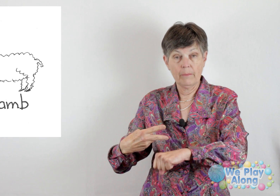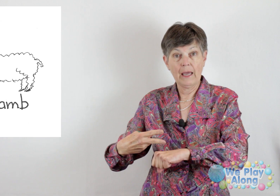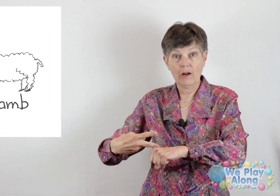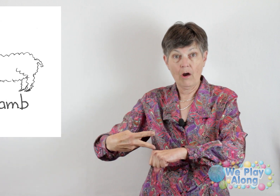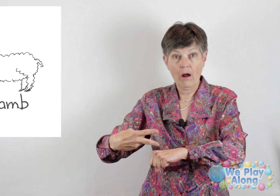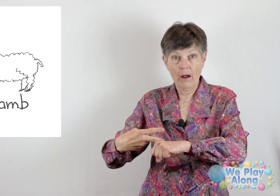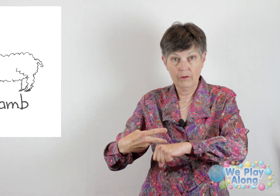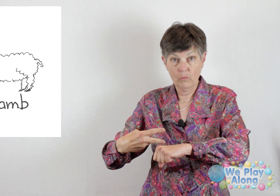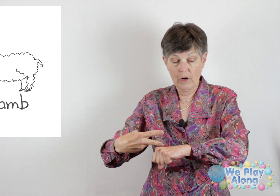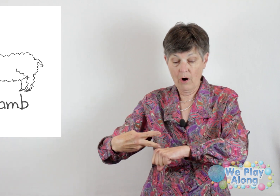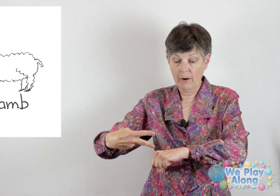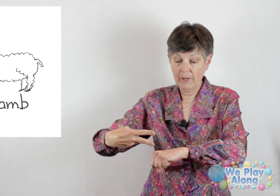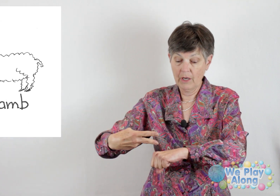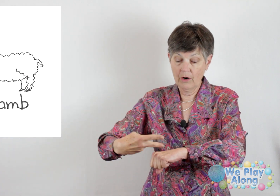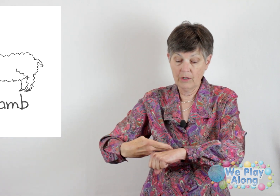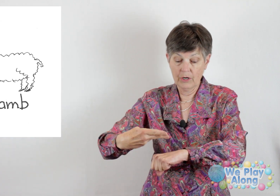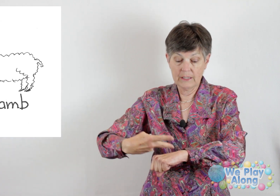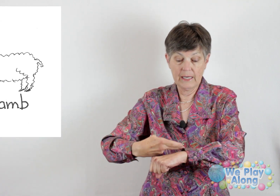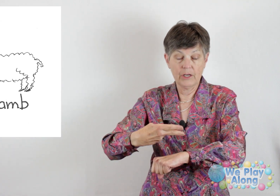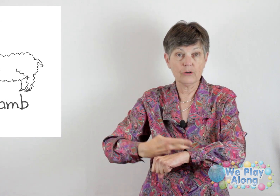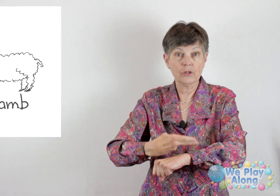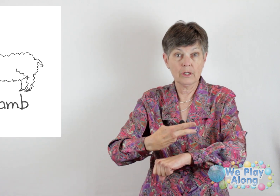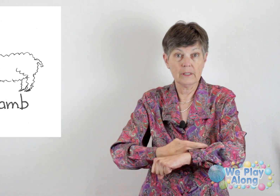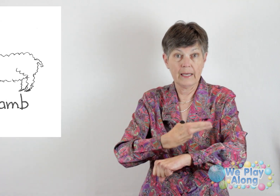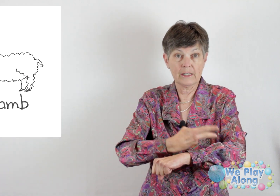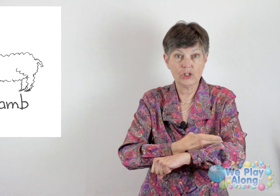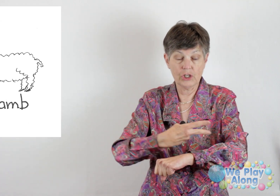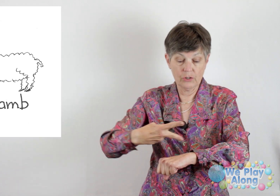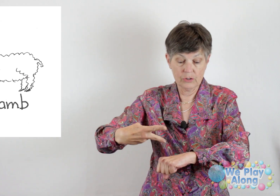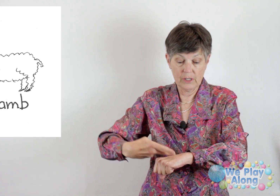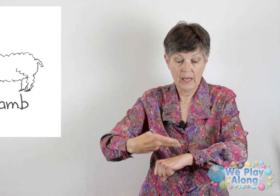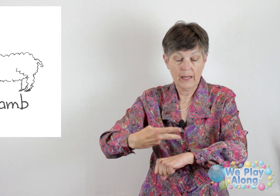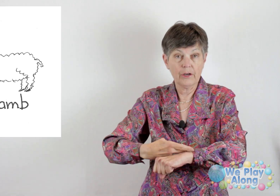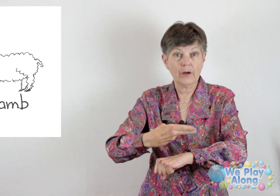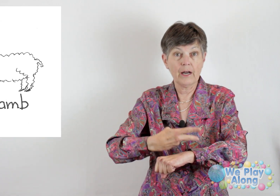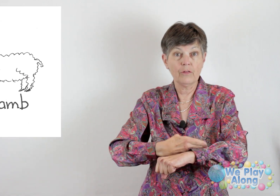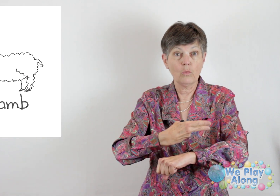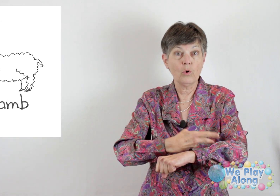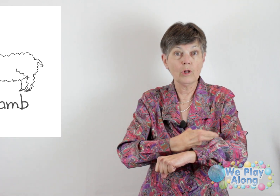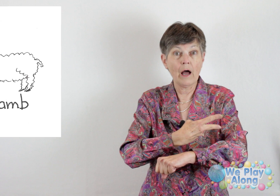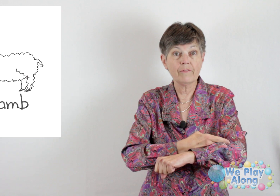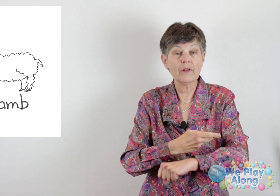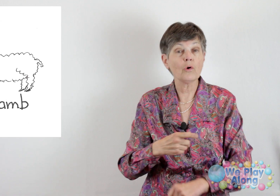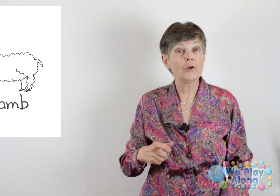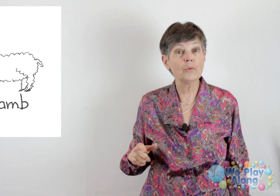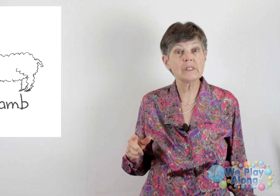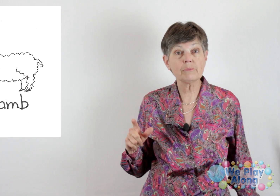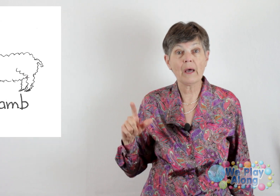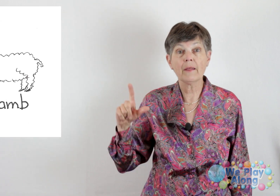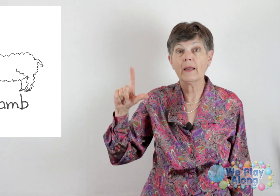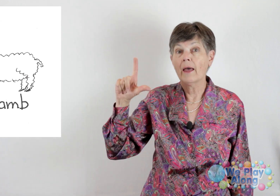make one arm here, and you're going to take your shears, like you're cutting the wool off of it, or you would spell it